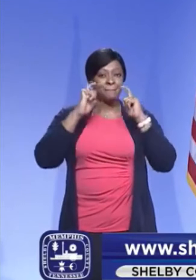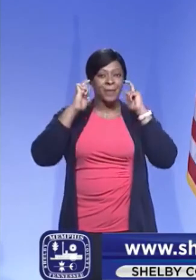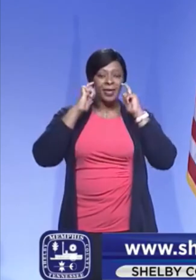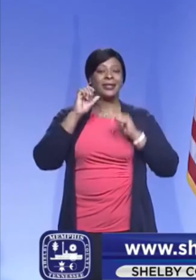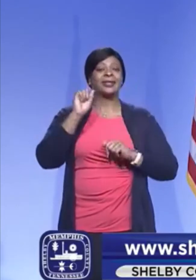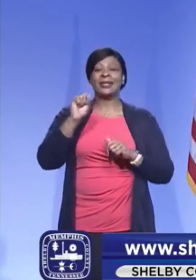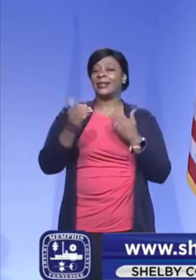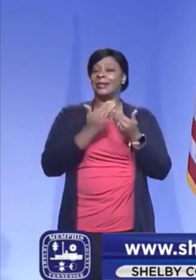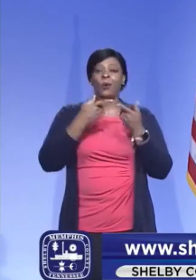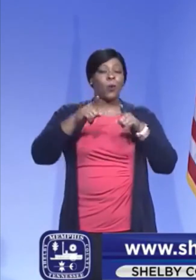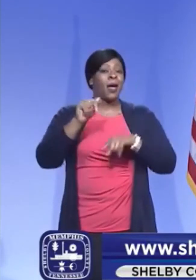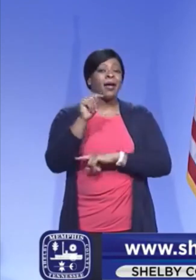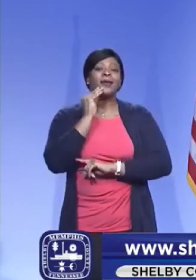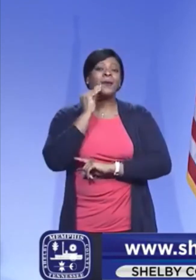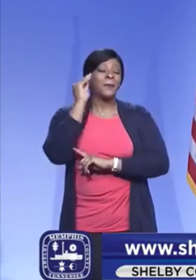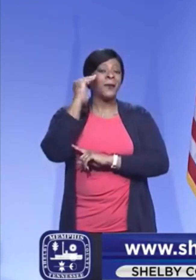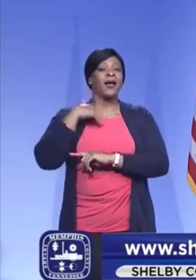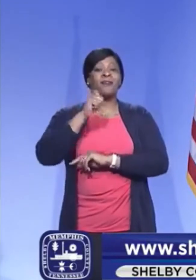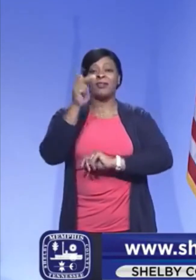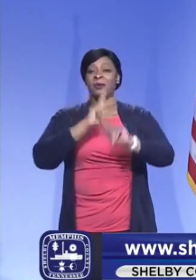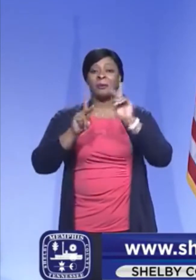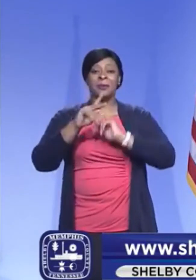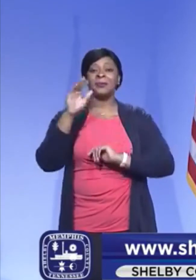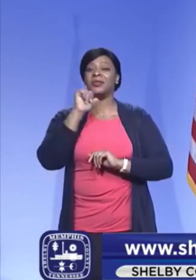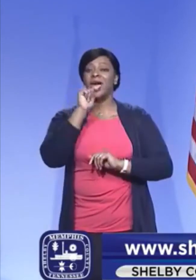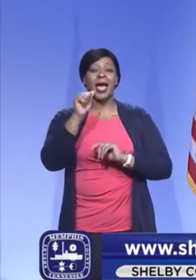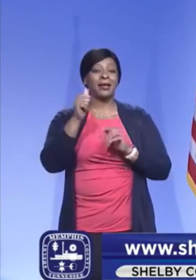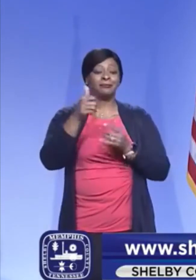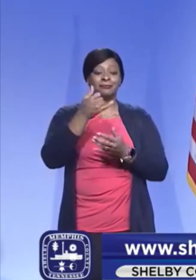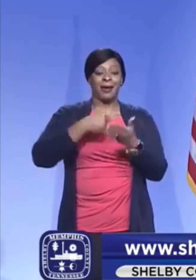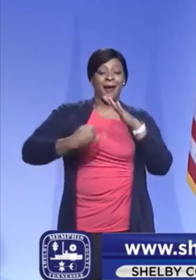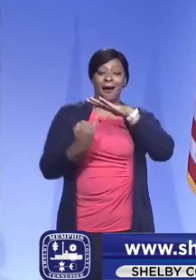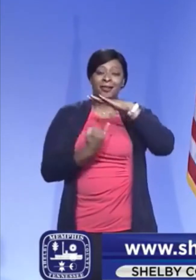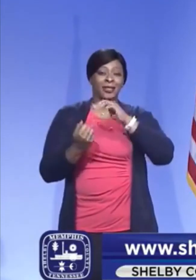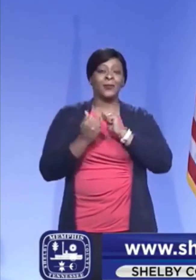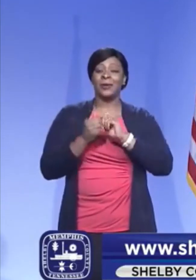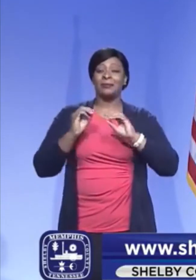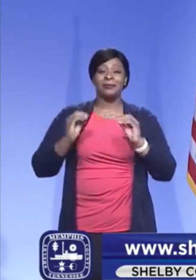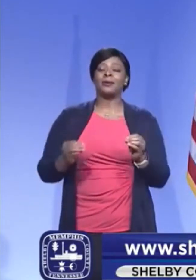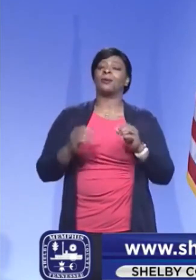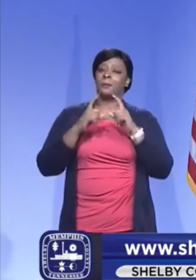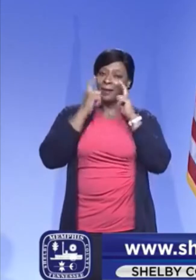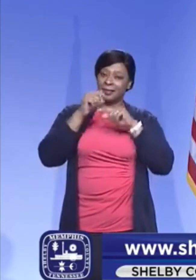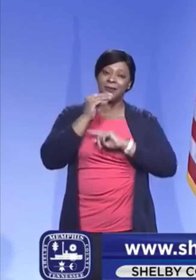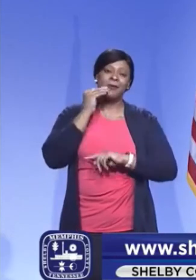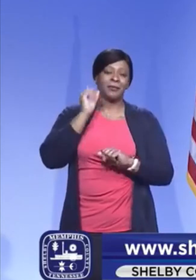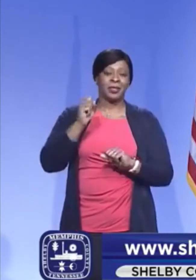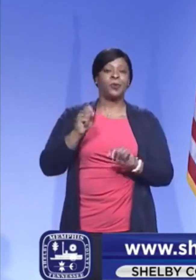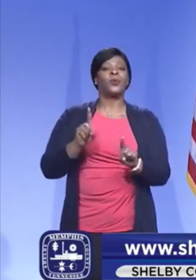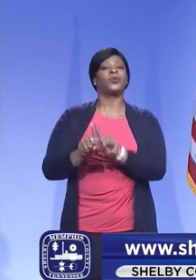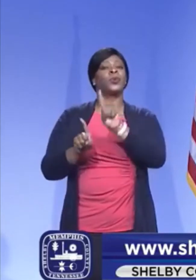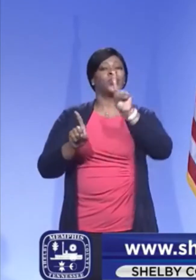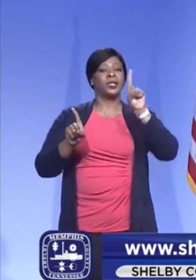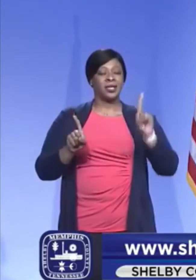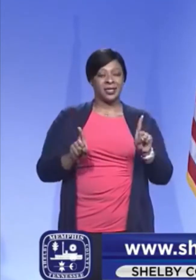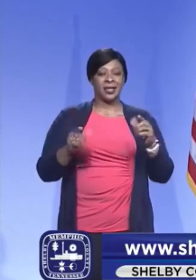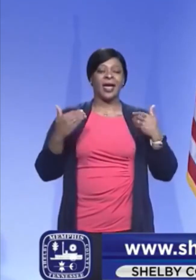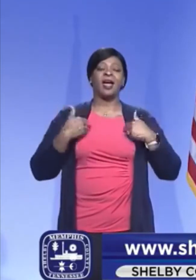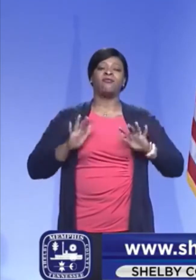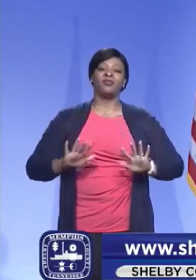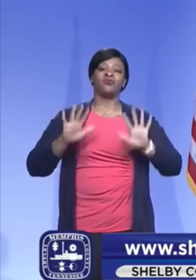yes, even in your house when you have other folks that you haven't been isolated with. And you will socially distance and have a great